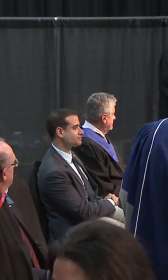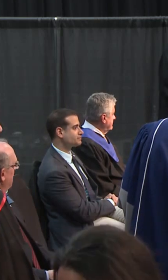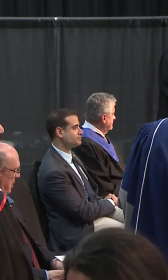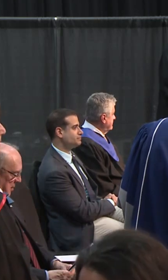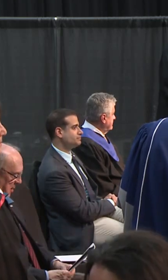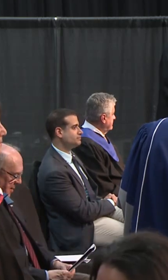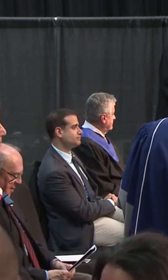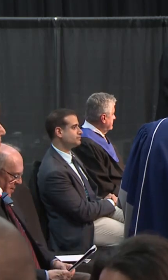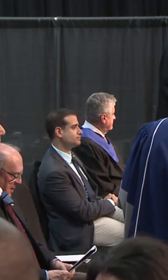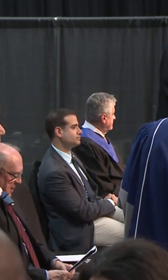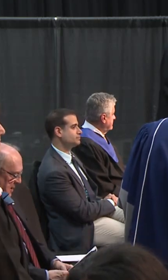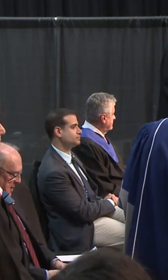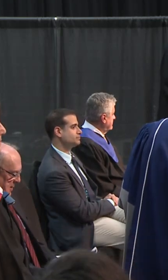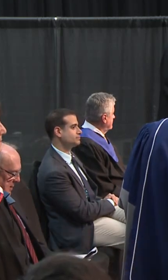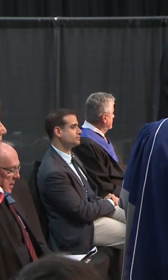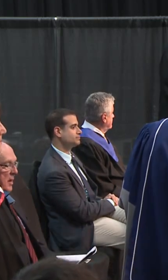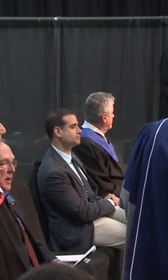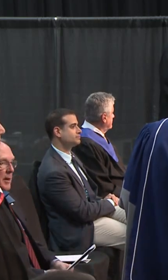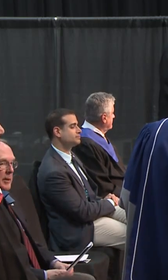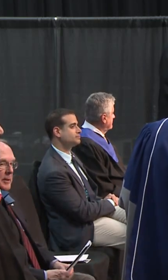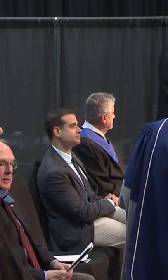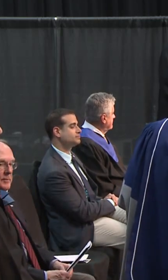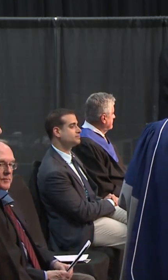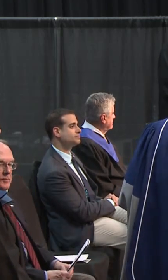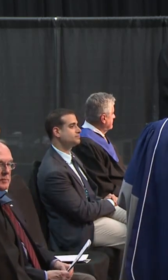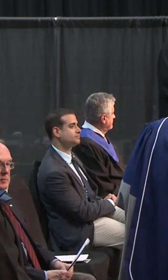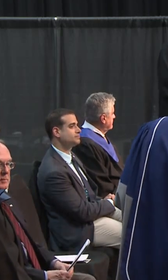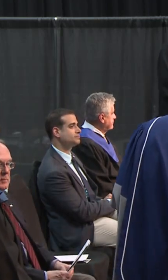Last and the best. Last and the best.